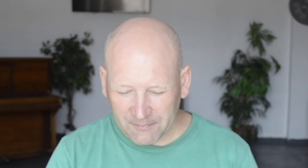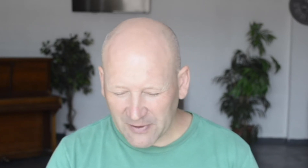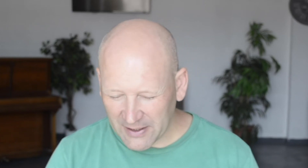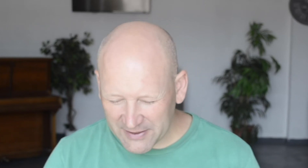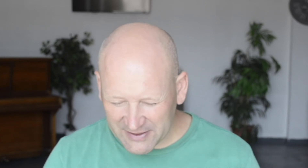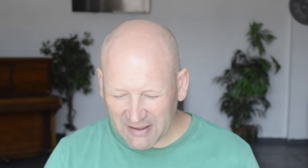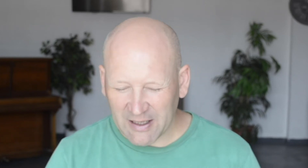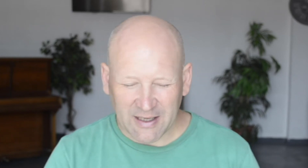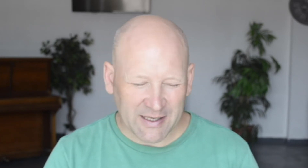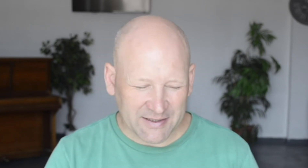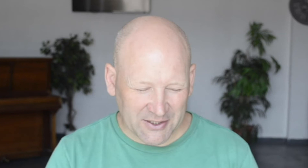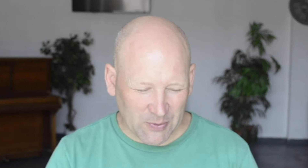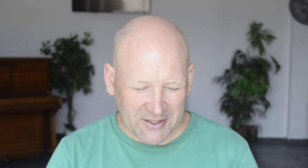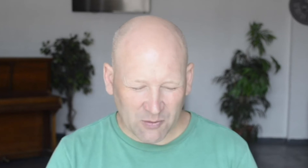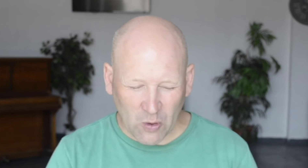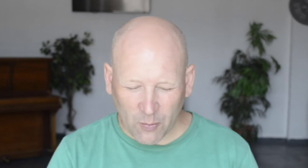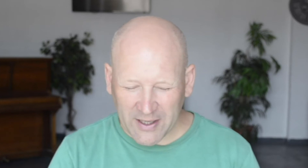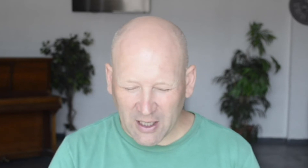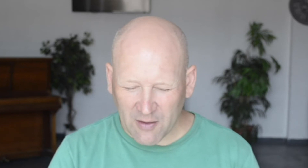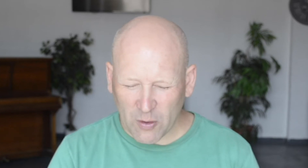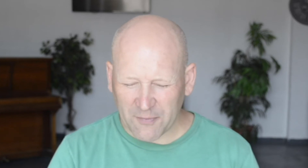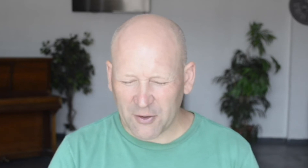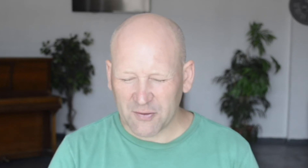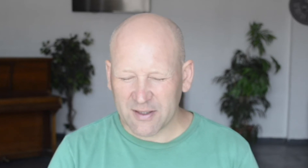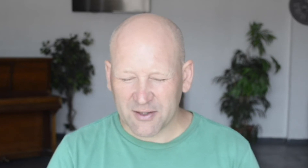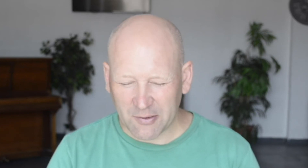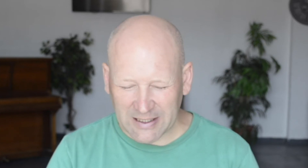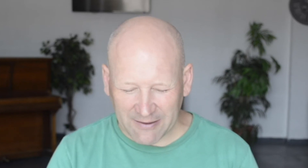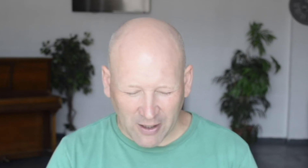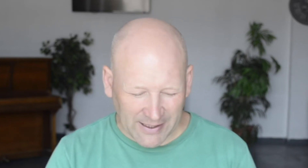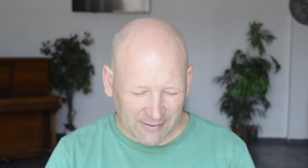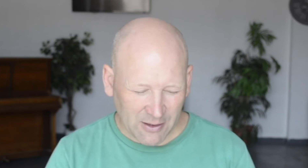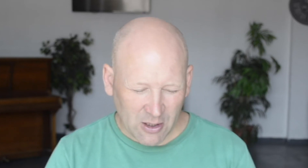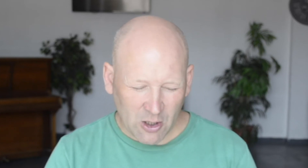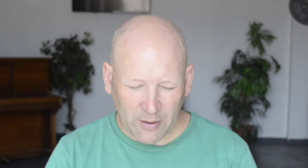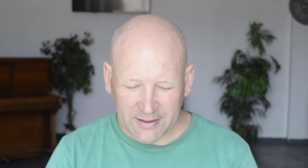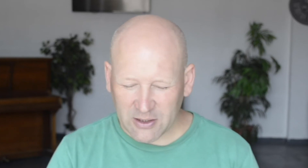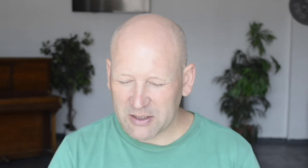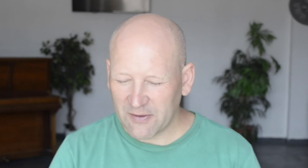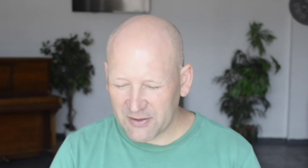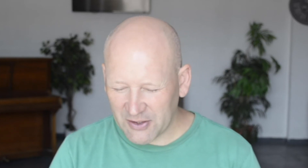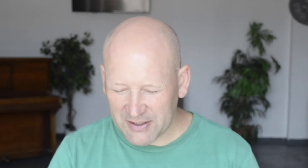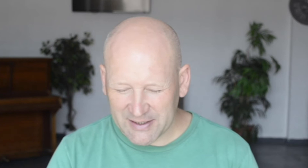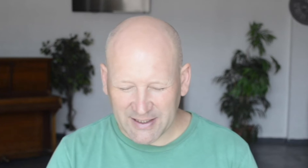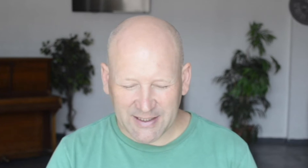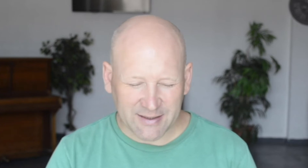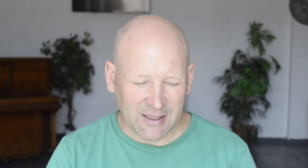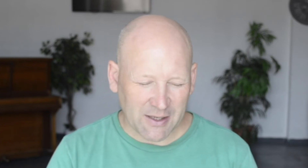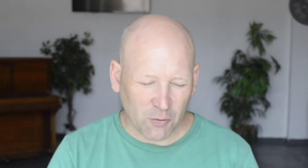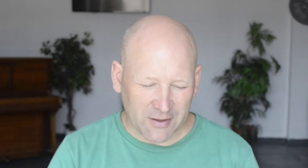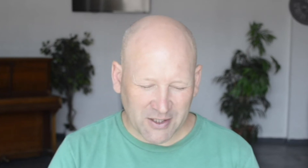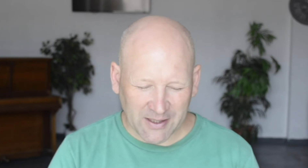room in a situation where the future isn't so clear right now, where there's lots of